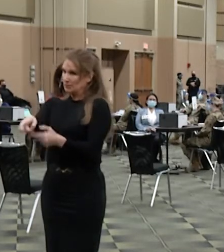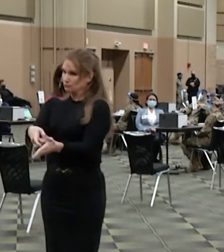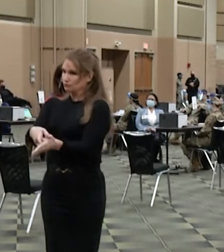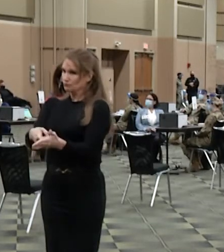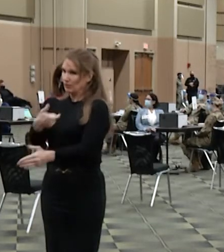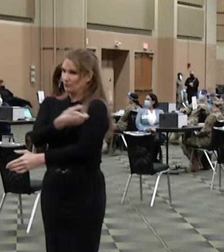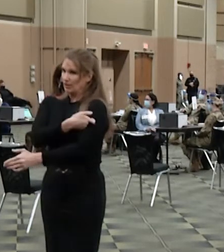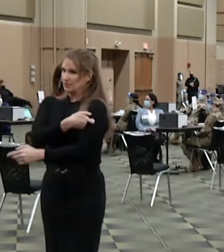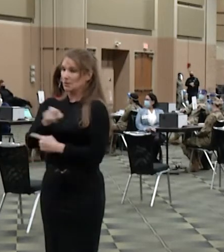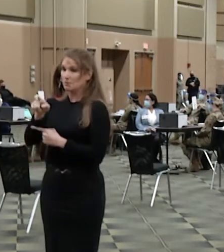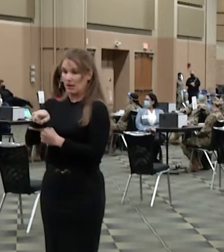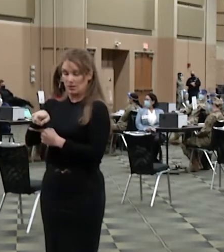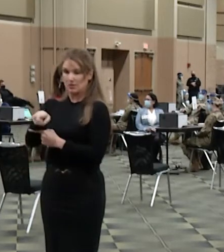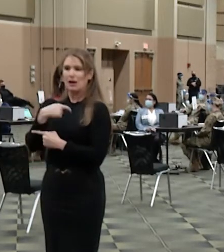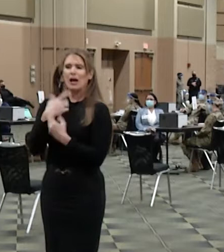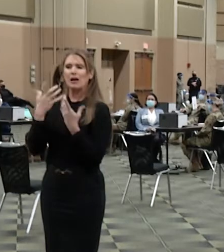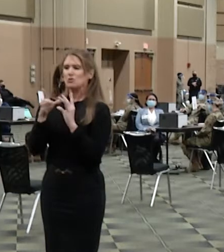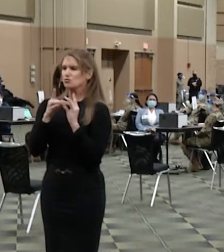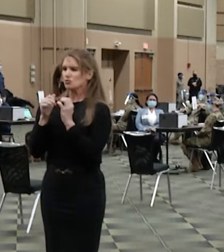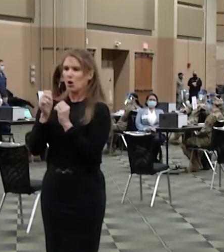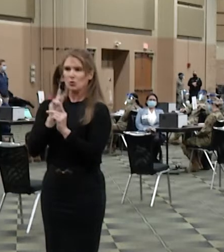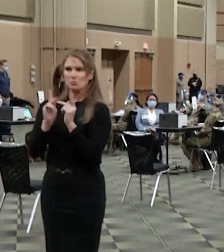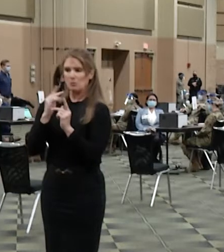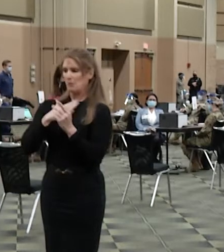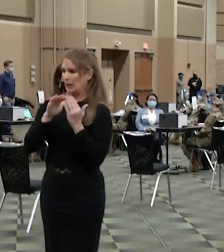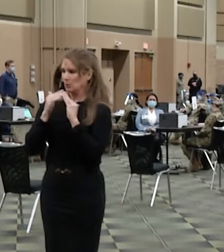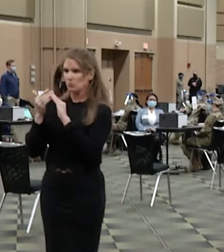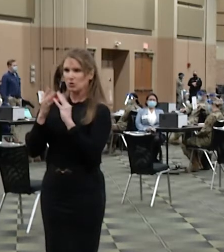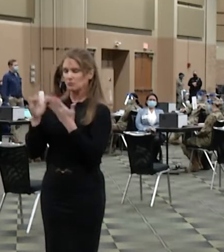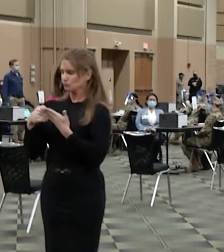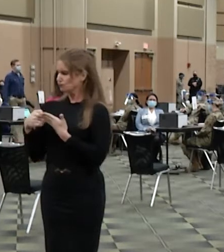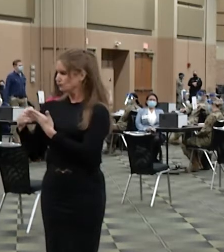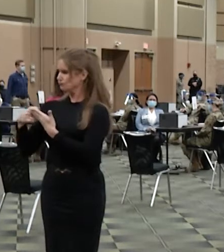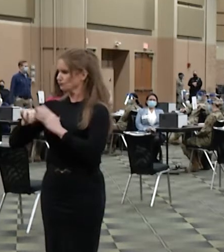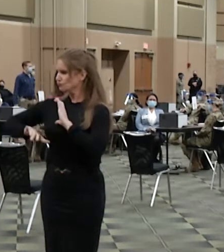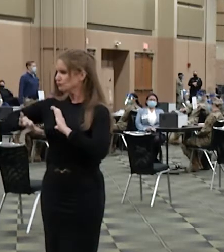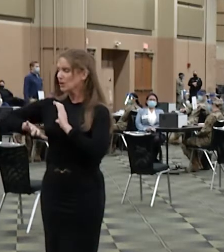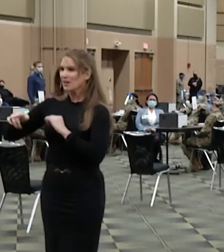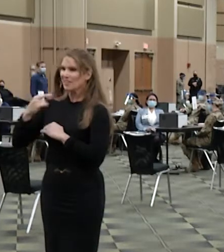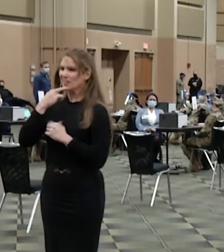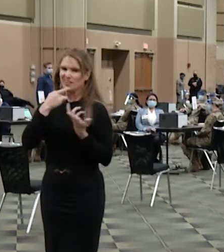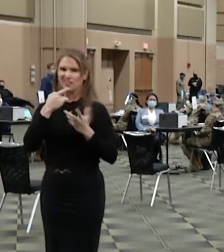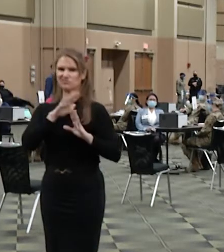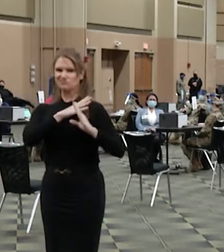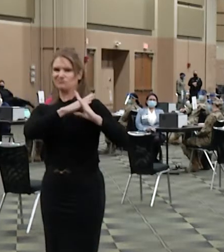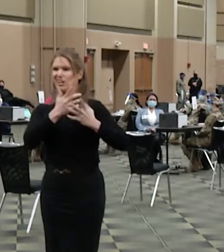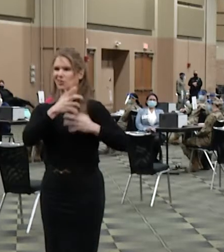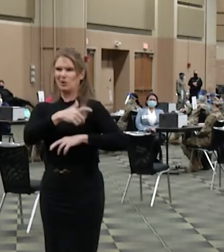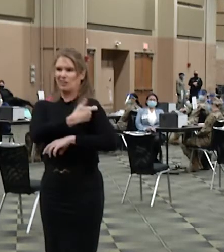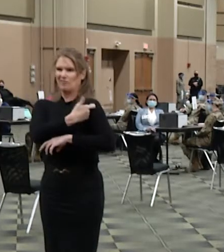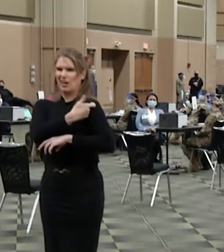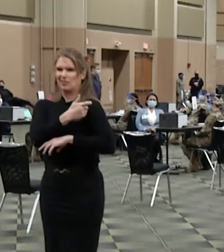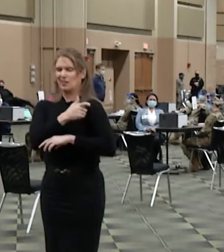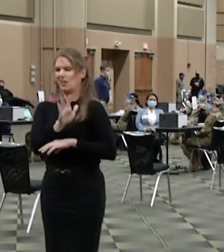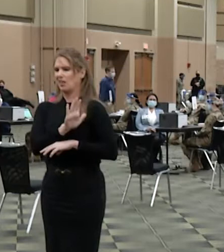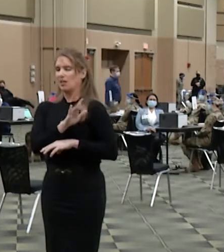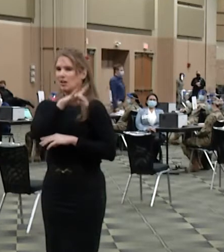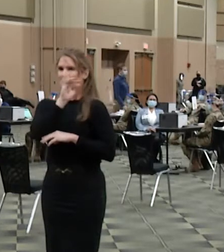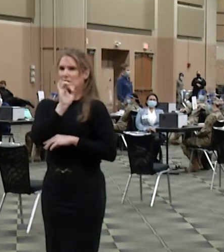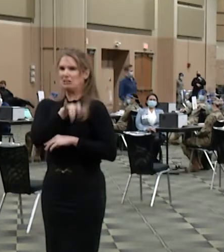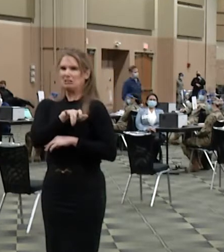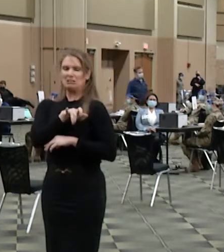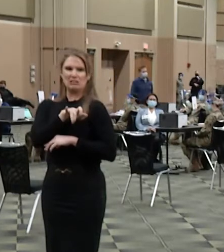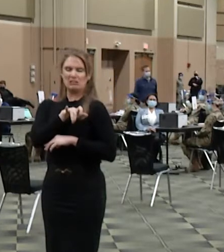vaccinated. I've talked to people in my community, and they have said, well, I don't want to get vaccinated because that's